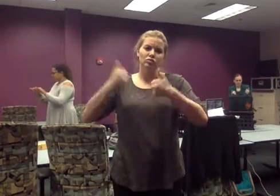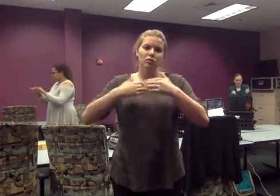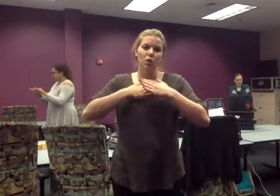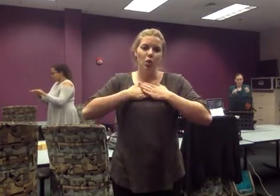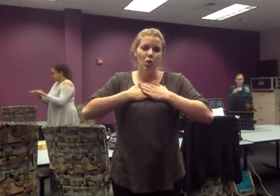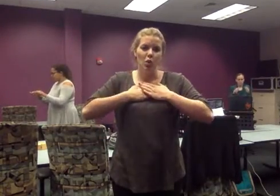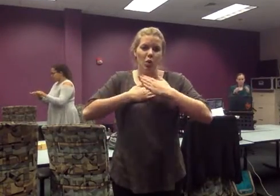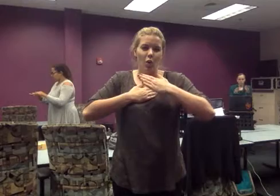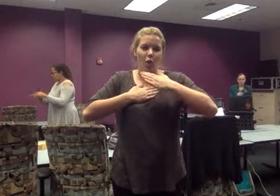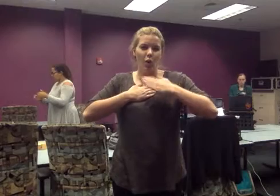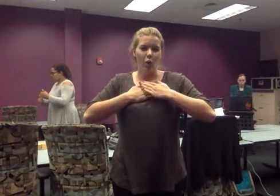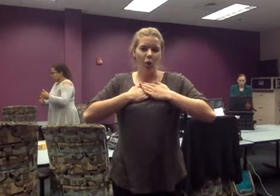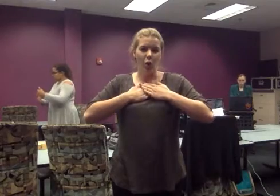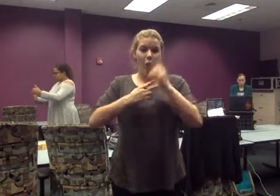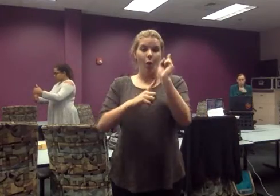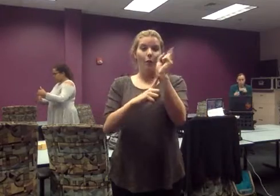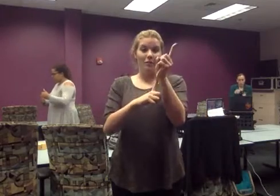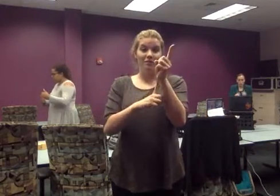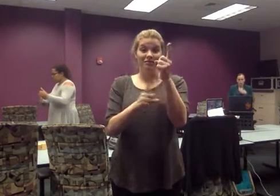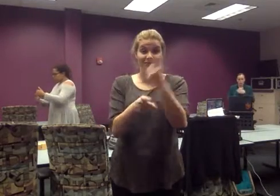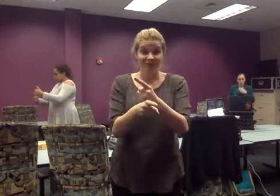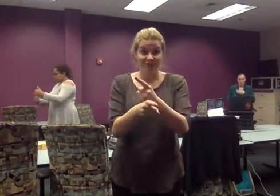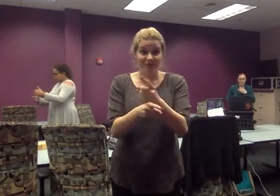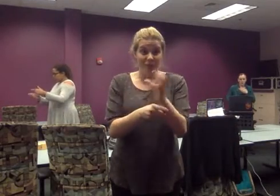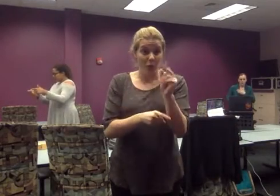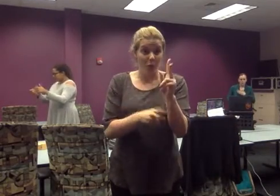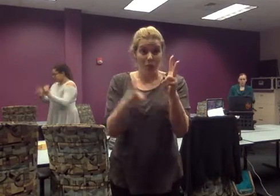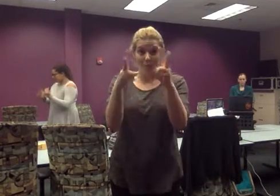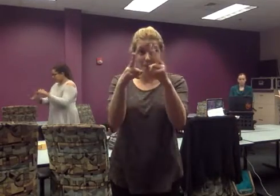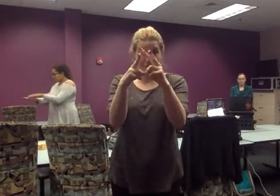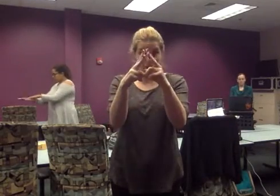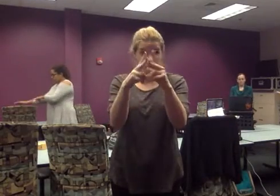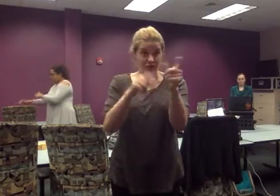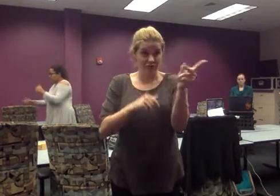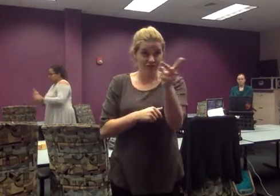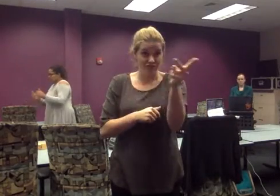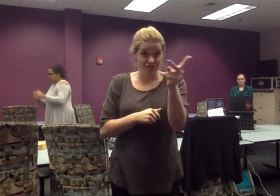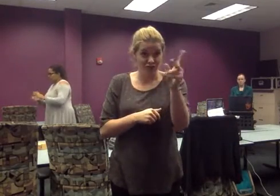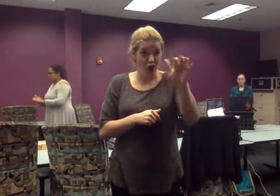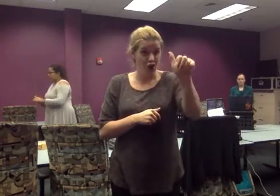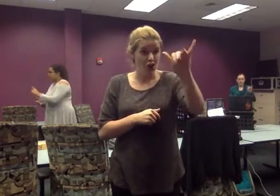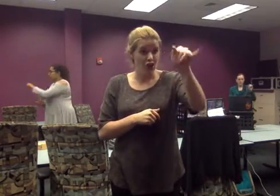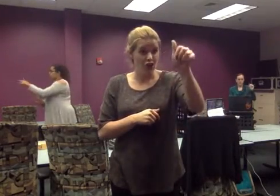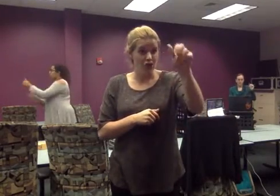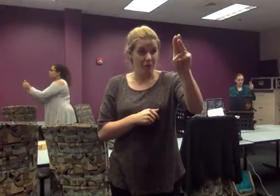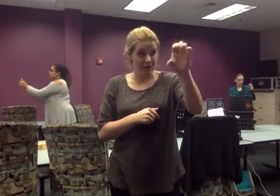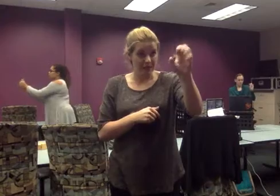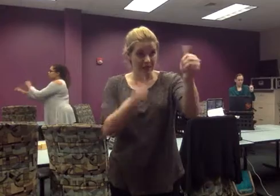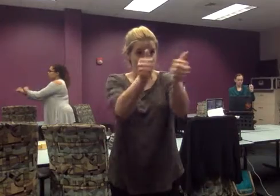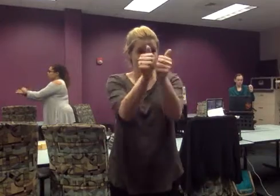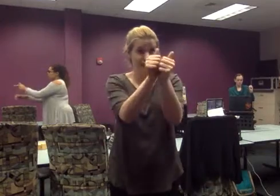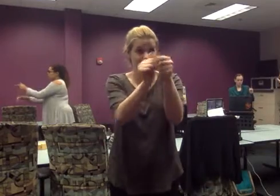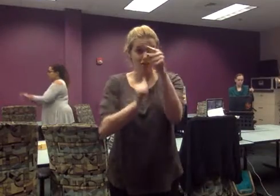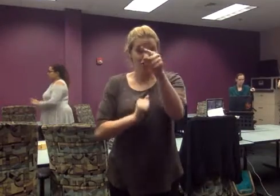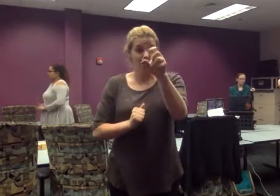out. Right? So with your partners, James, make sure you're working with Shirley. And with our partners, then we